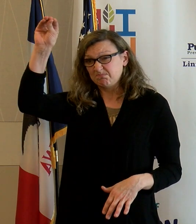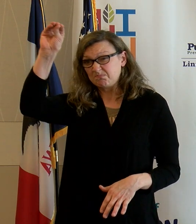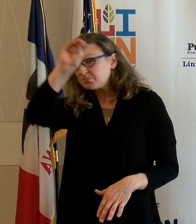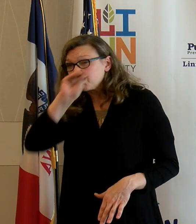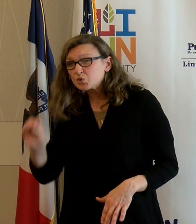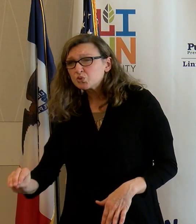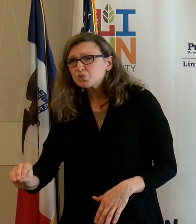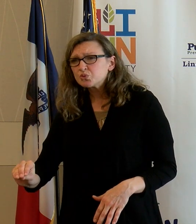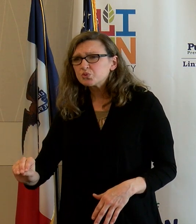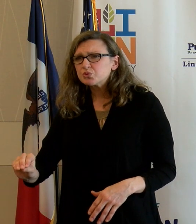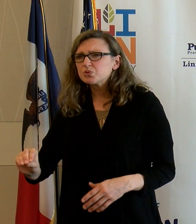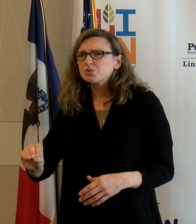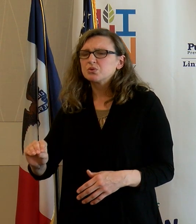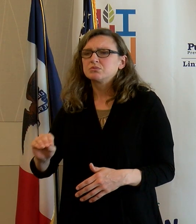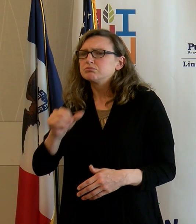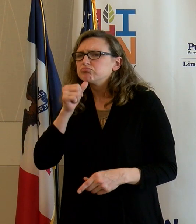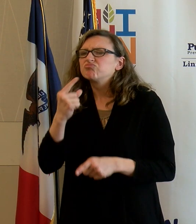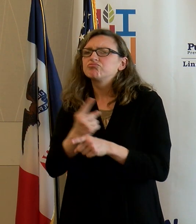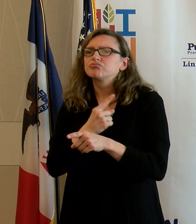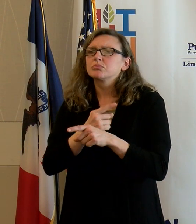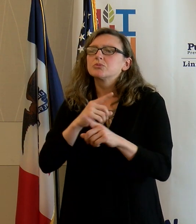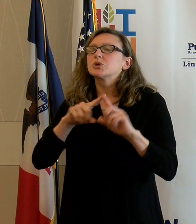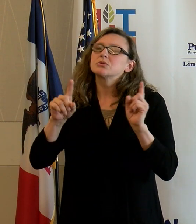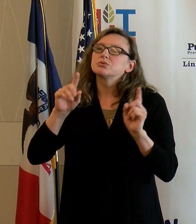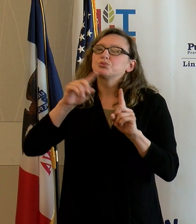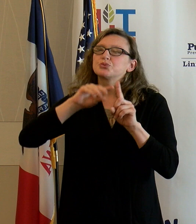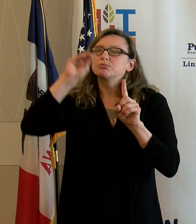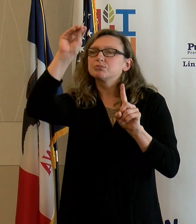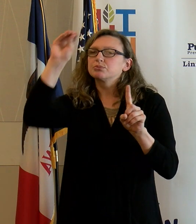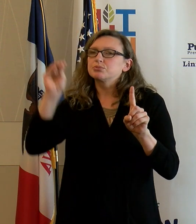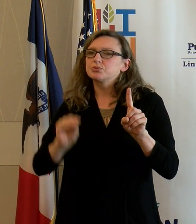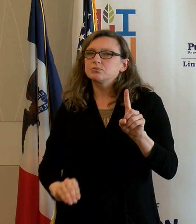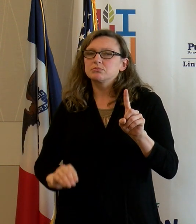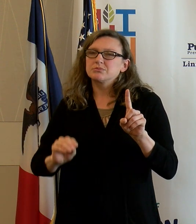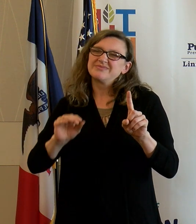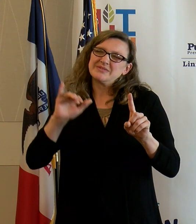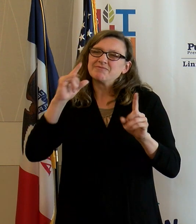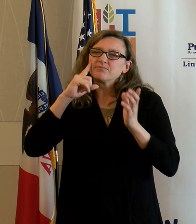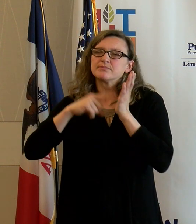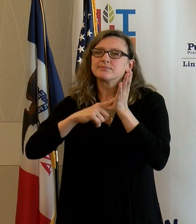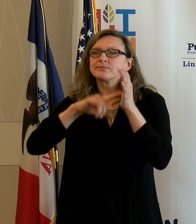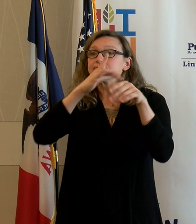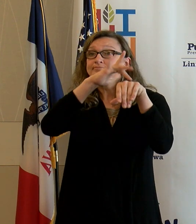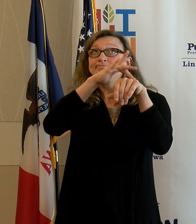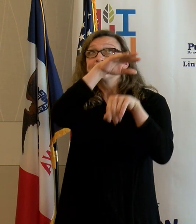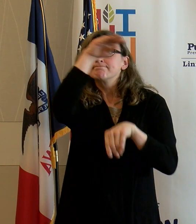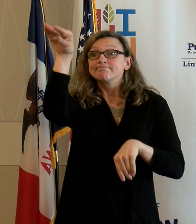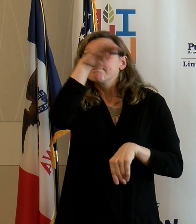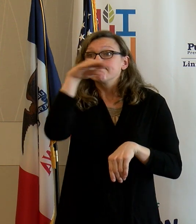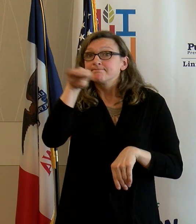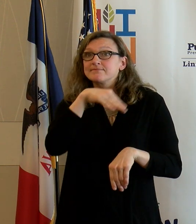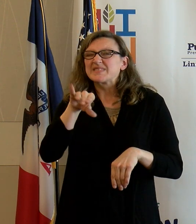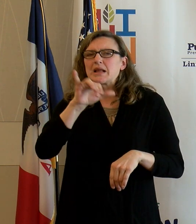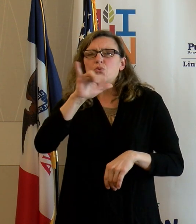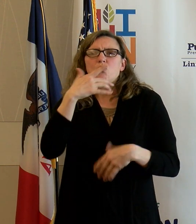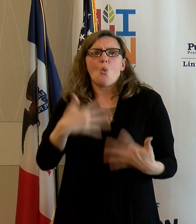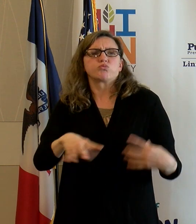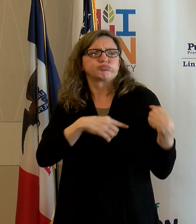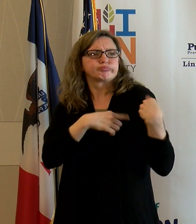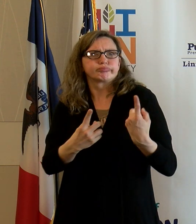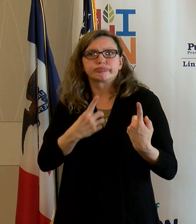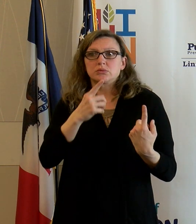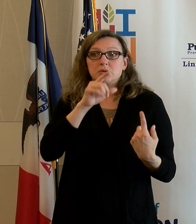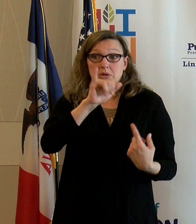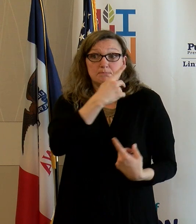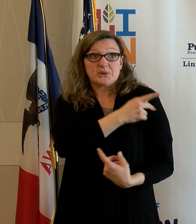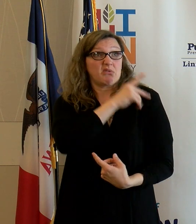typically be exactly. So are those floors and nurse staff, are they getting the same type of equipment that maybe the people on the front